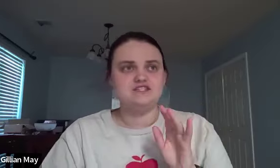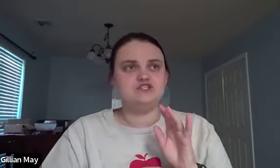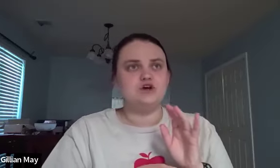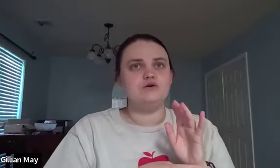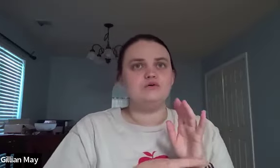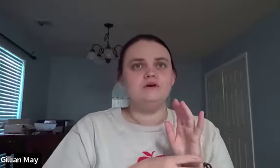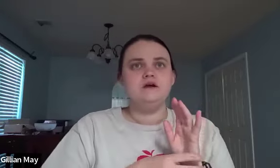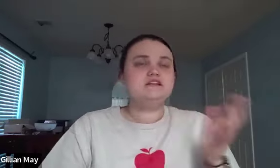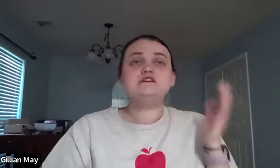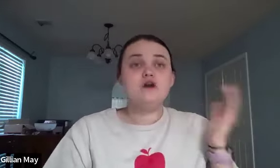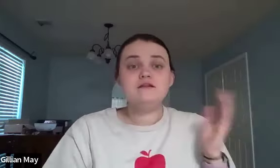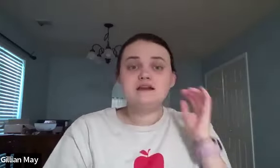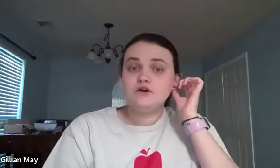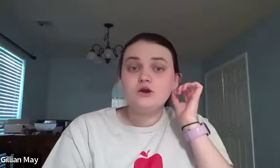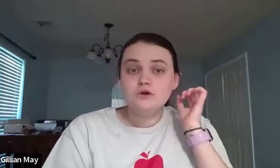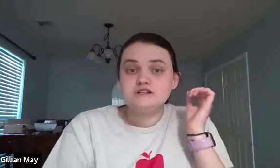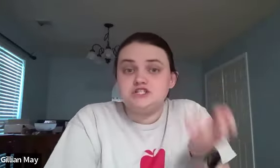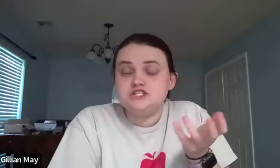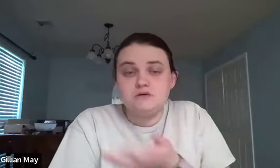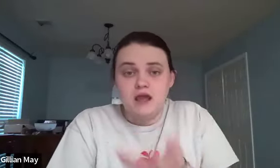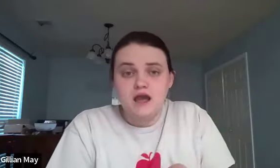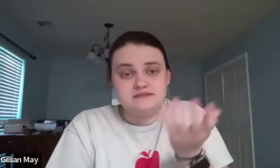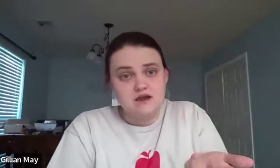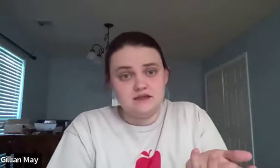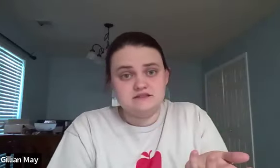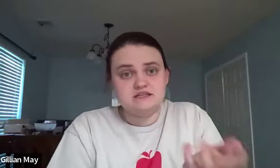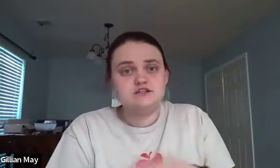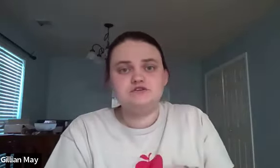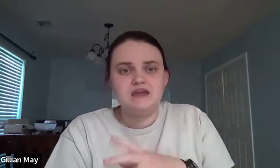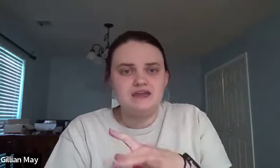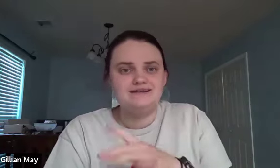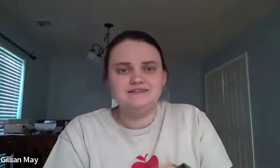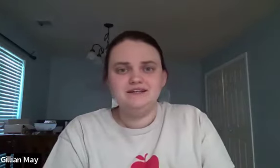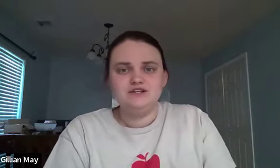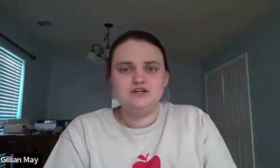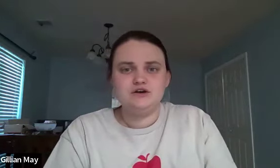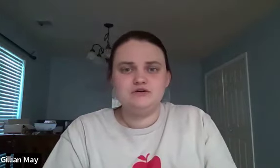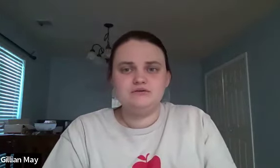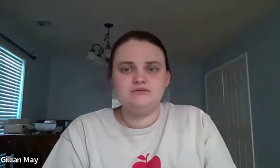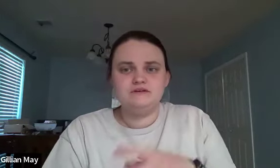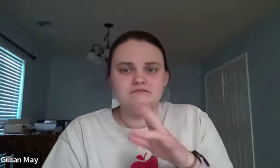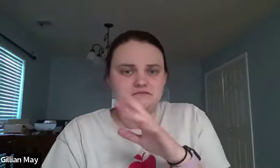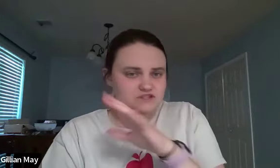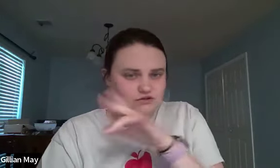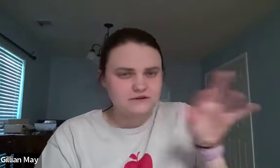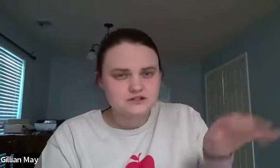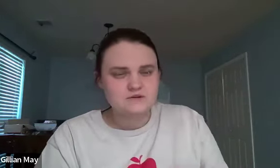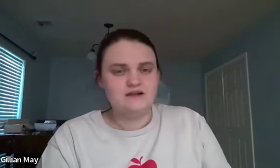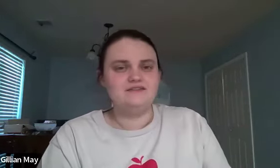it's so, because there are words that just don't have signs. And so you can't, so you finger spell it. And